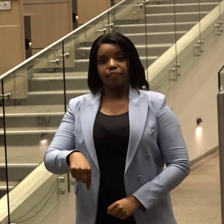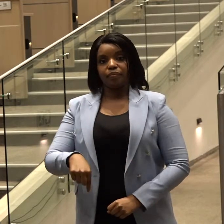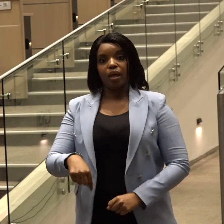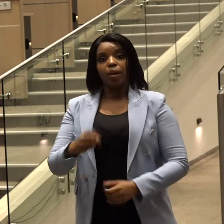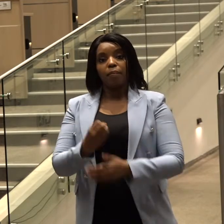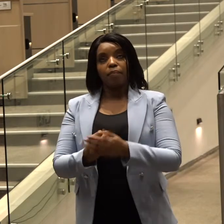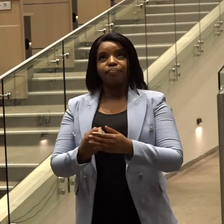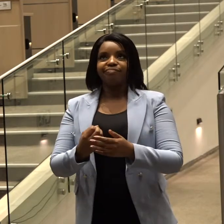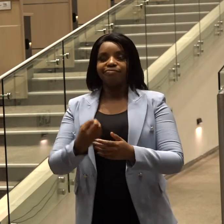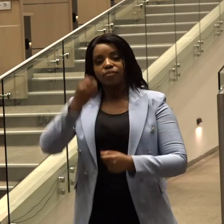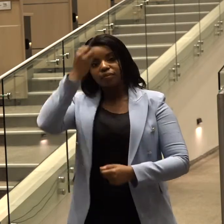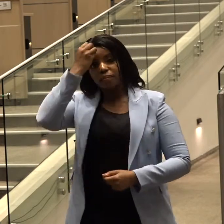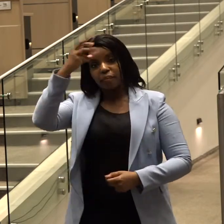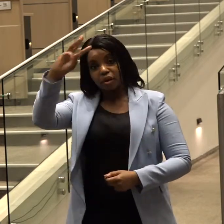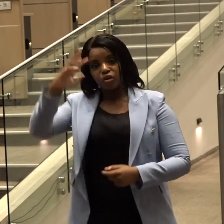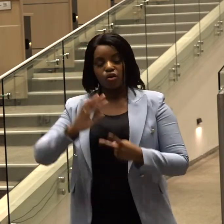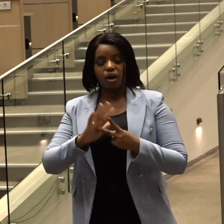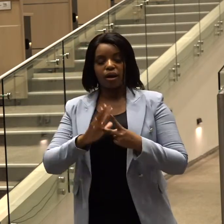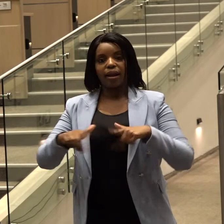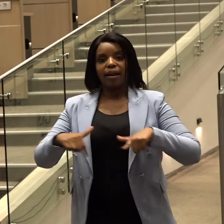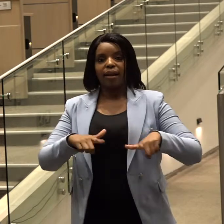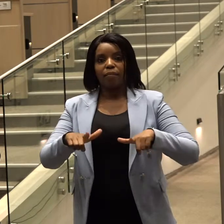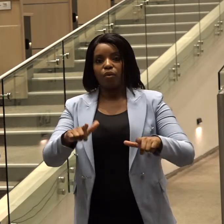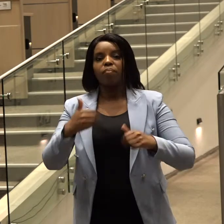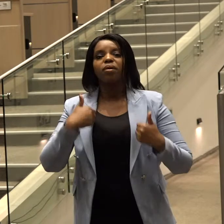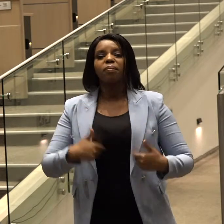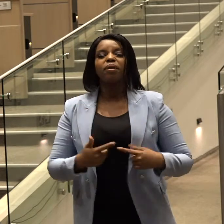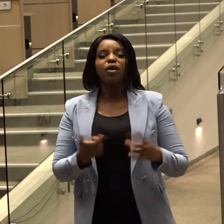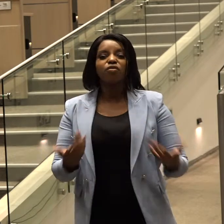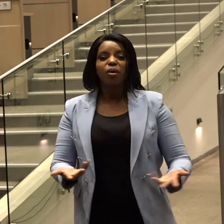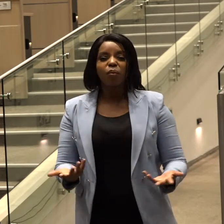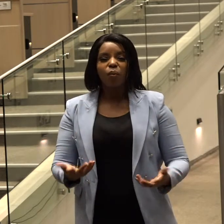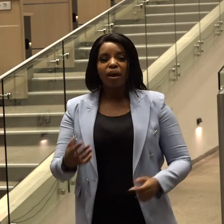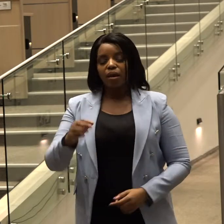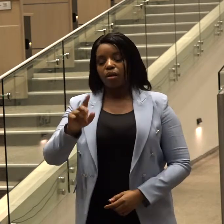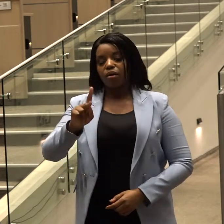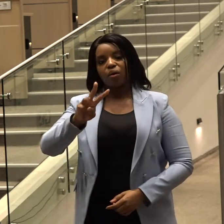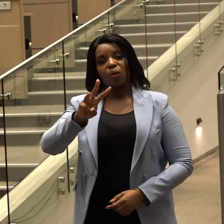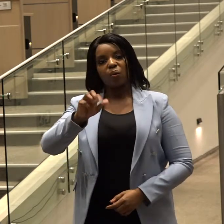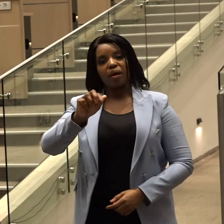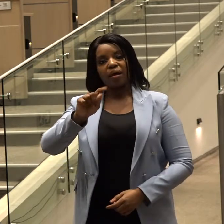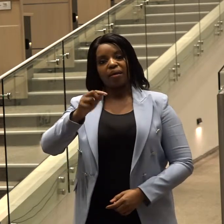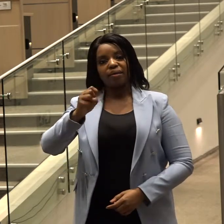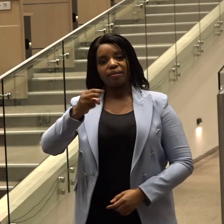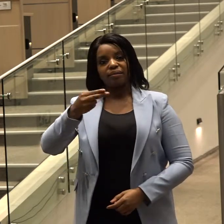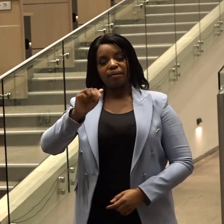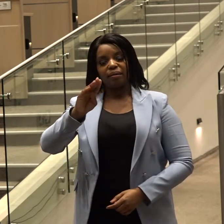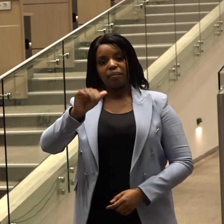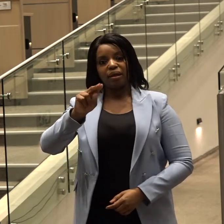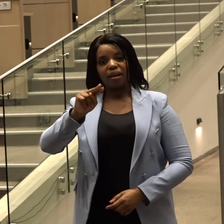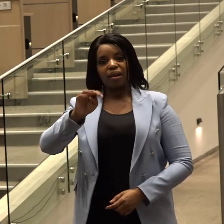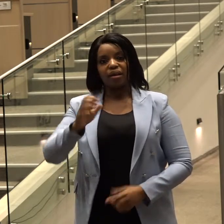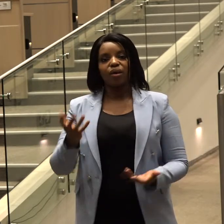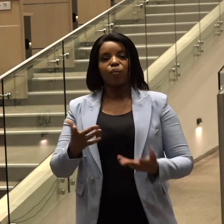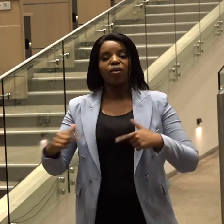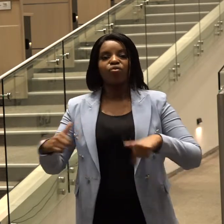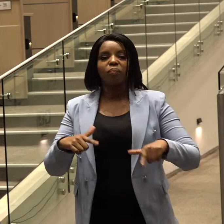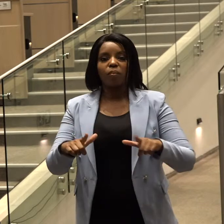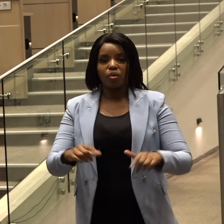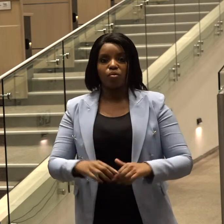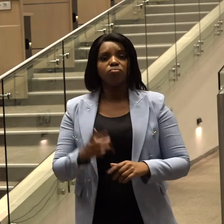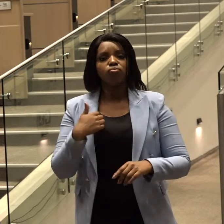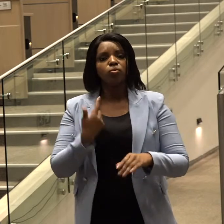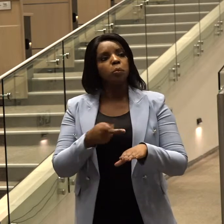always in time I'm from kachawan in Limpopo and I'll catch a train around Louis trichard coming